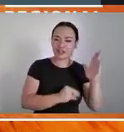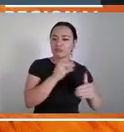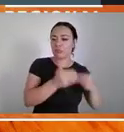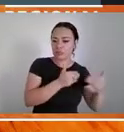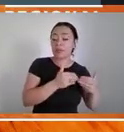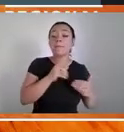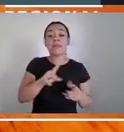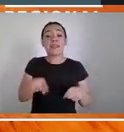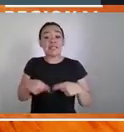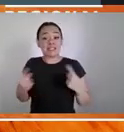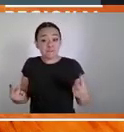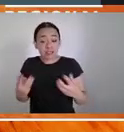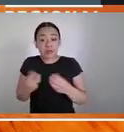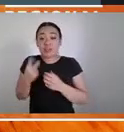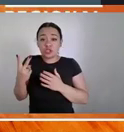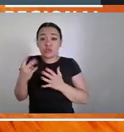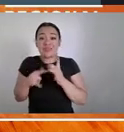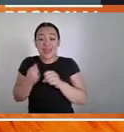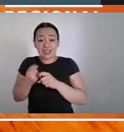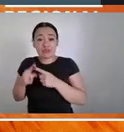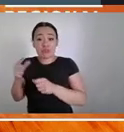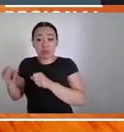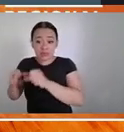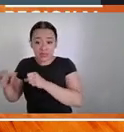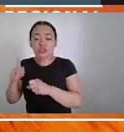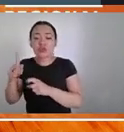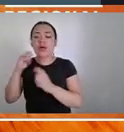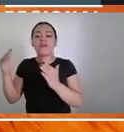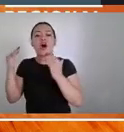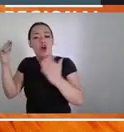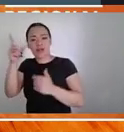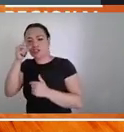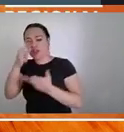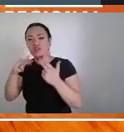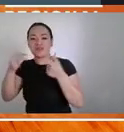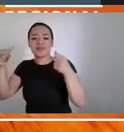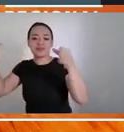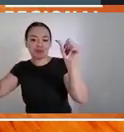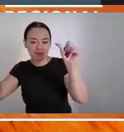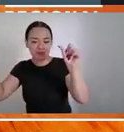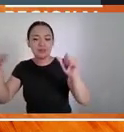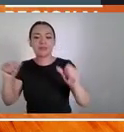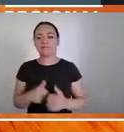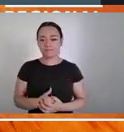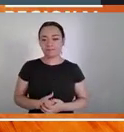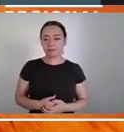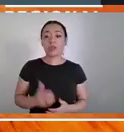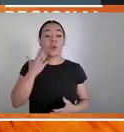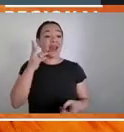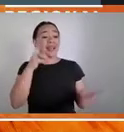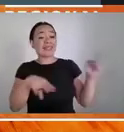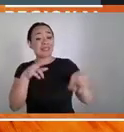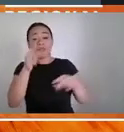with the two-stage process is that you'll have a much higher chance of success. When assessing the viability